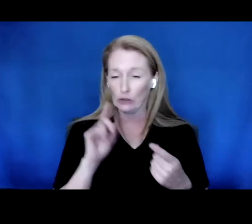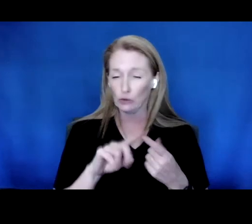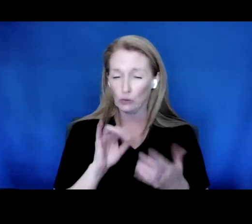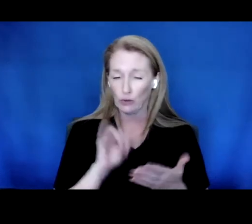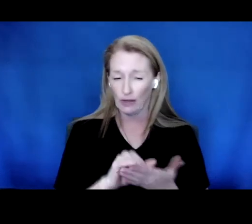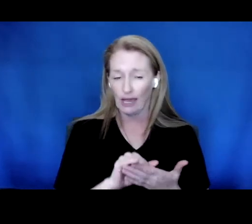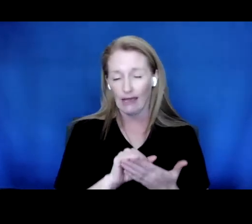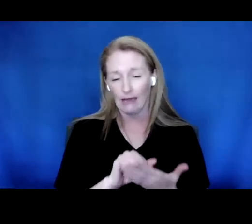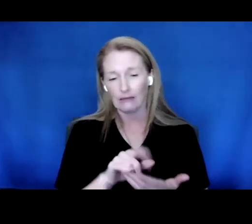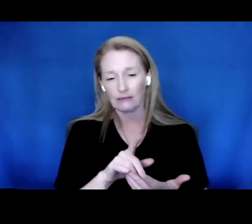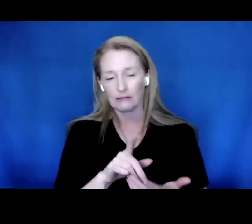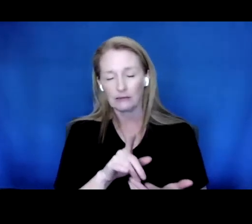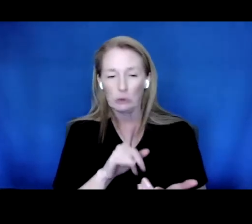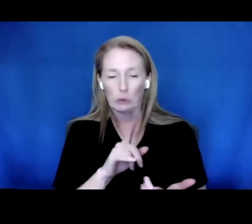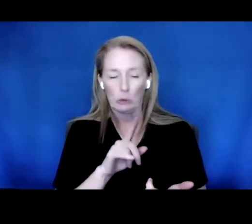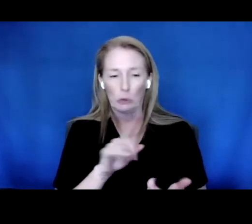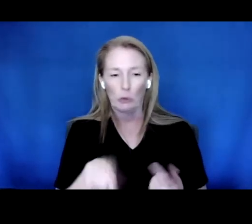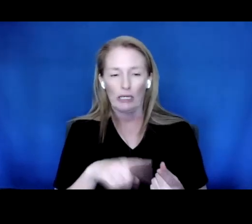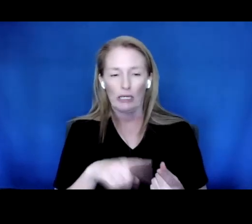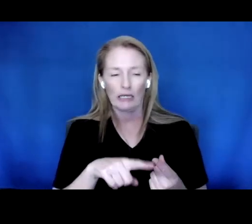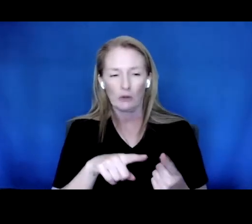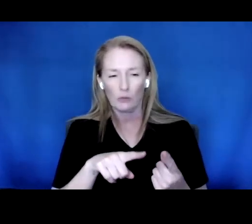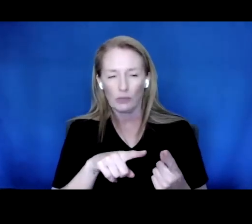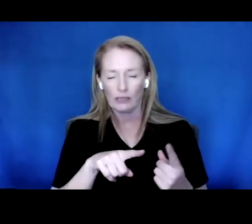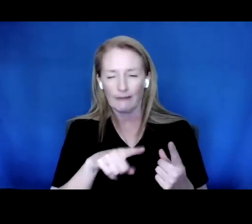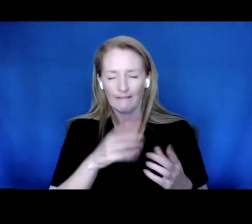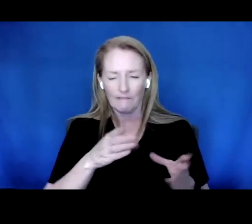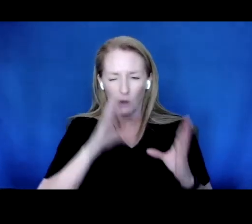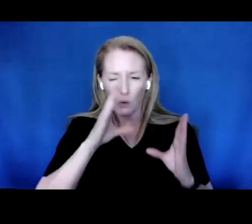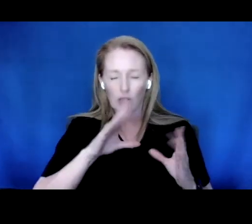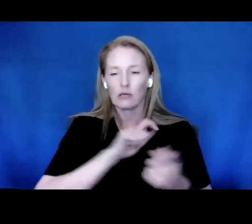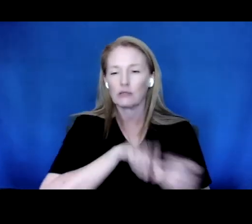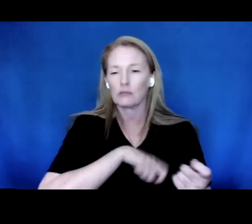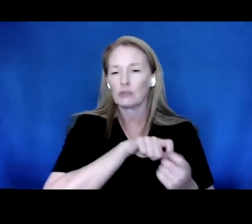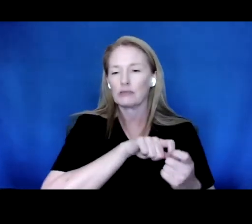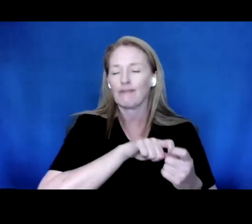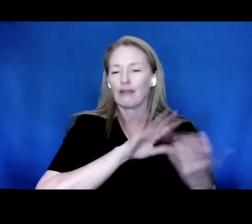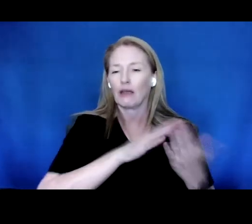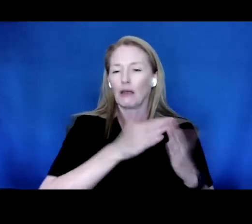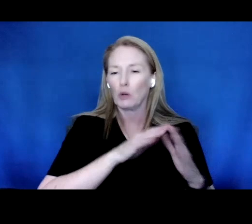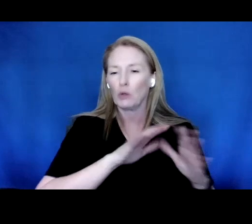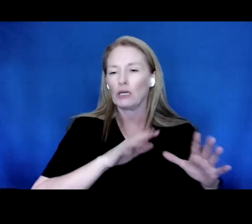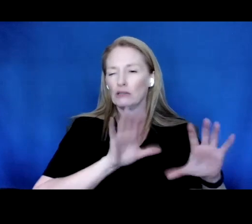very specific communities. And so there's nothing to say that we couldn't look at,